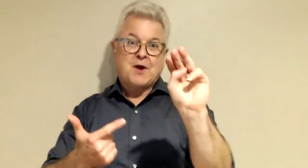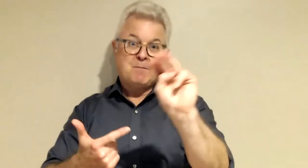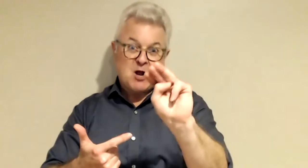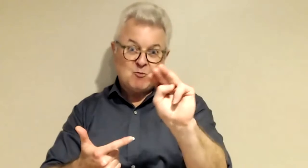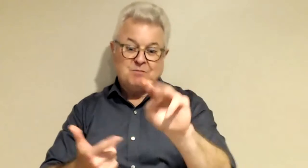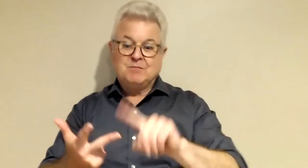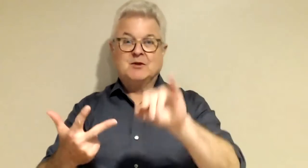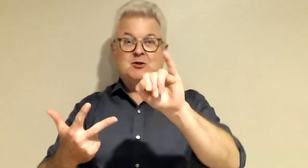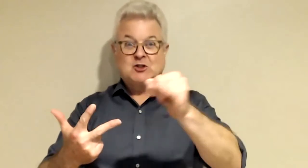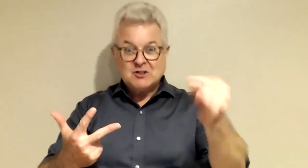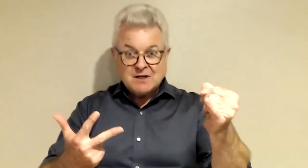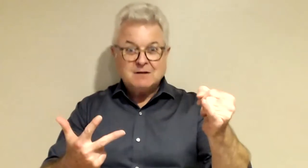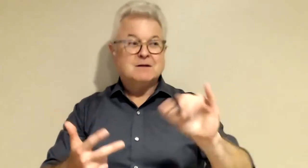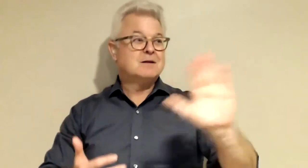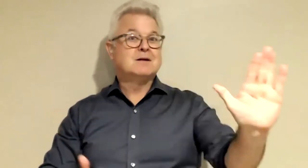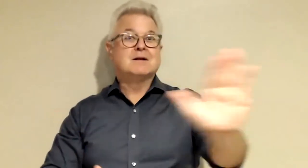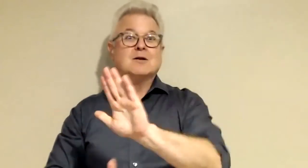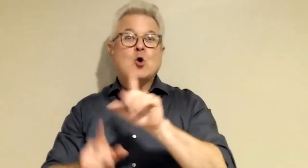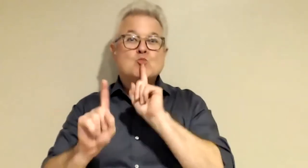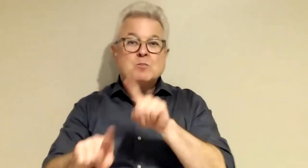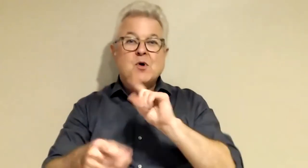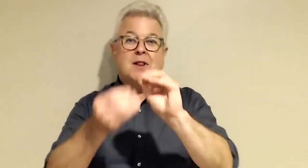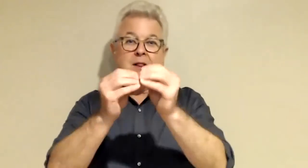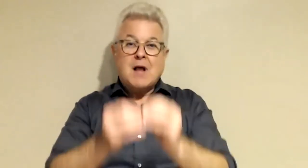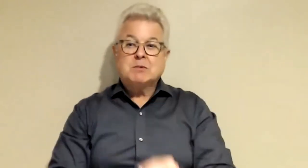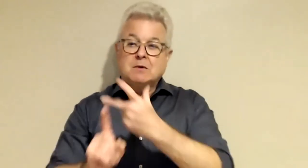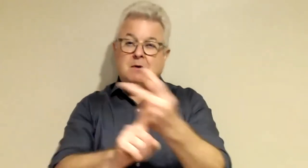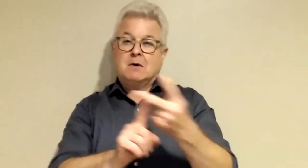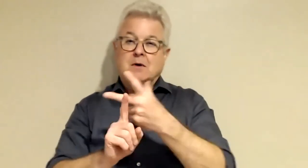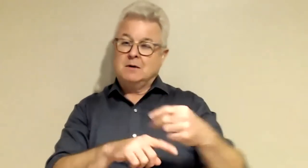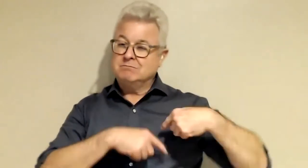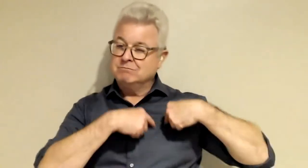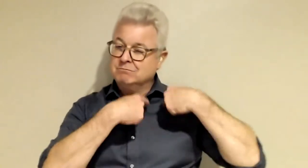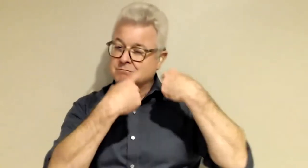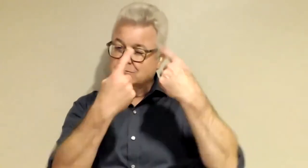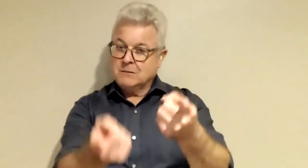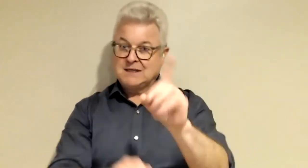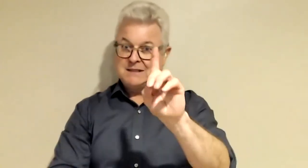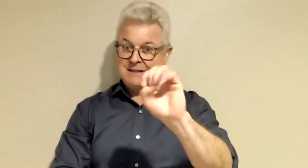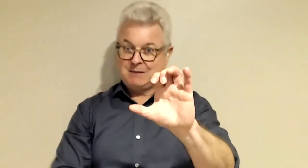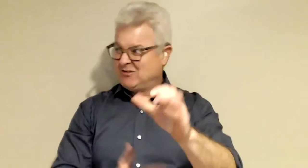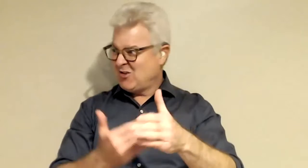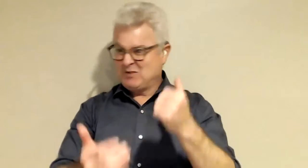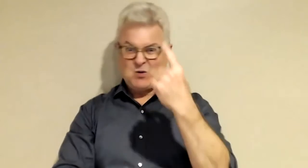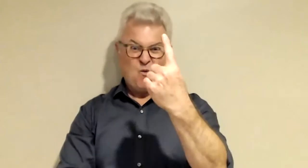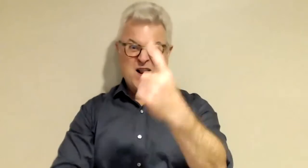shows that Pfizer, Moderna, and Johnson & Johnson, according to their reports, the scientific data